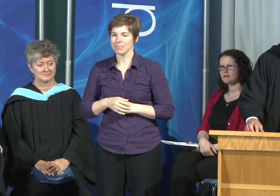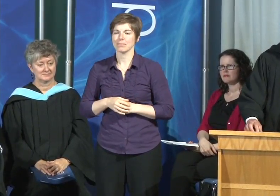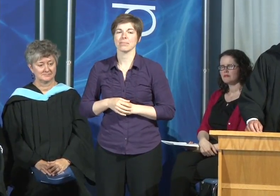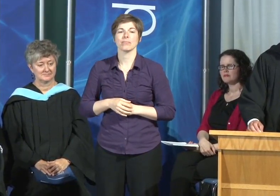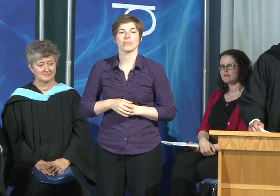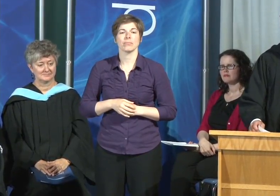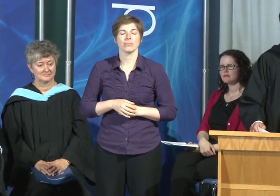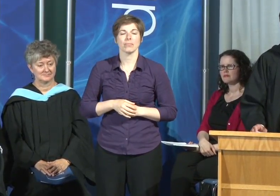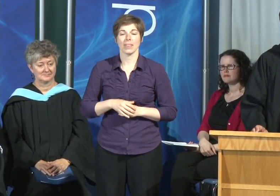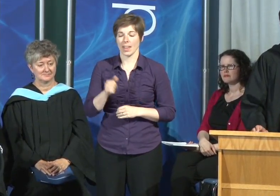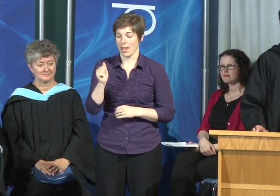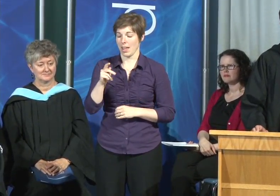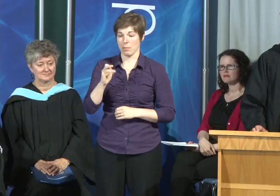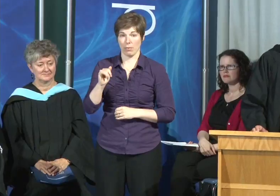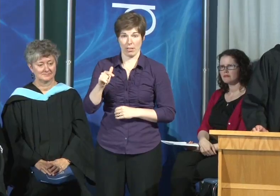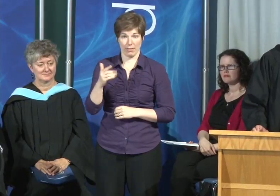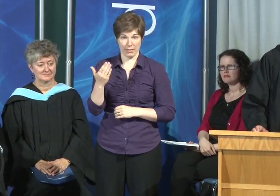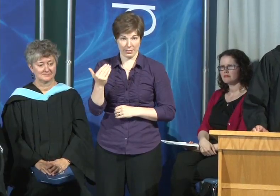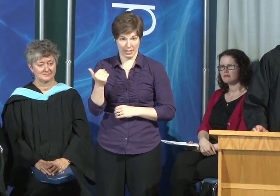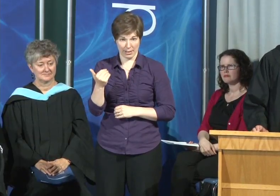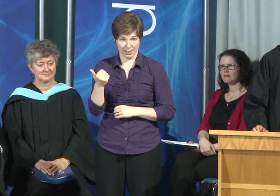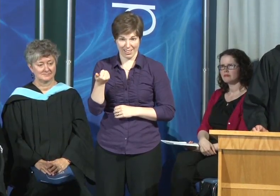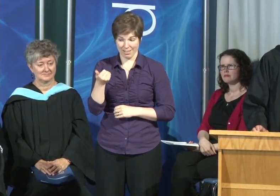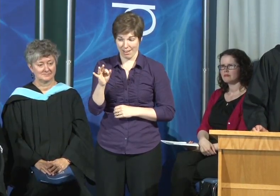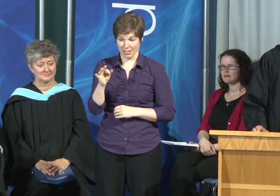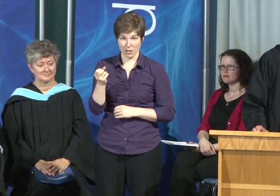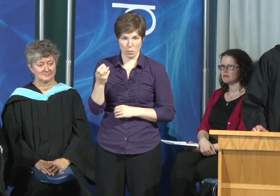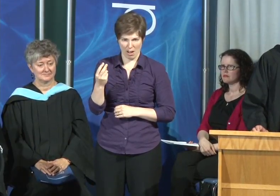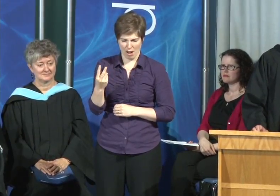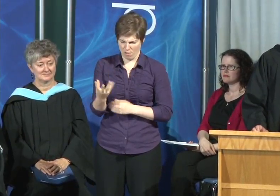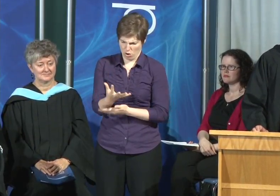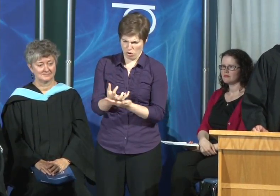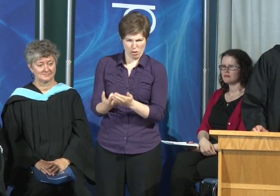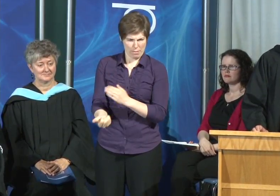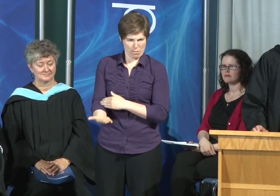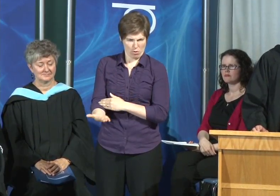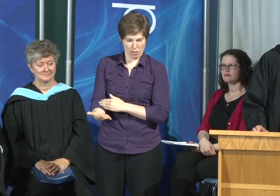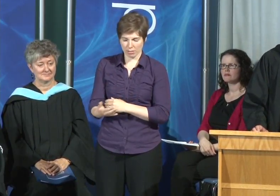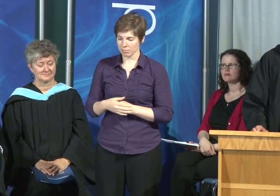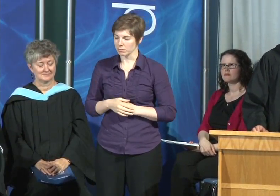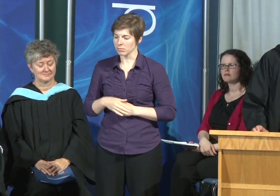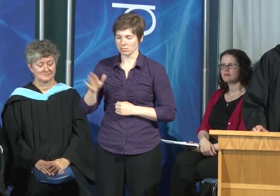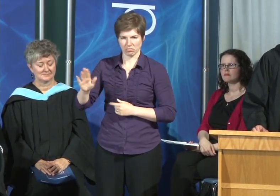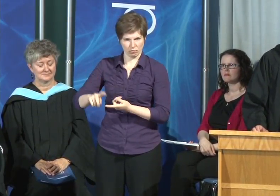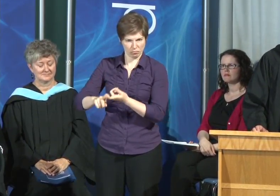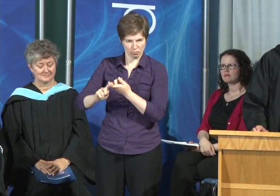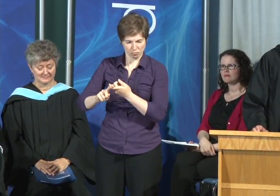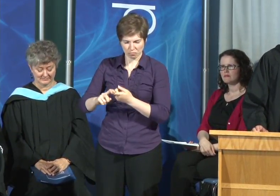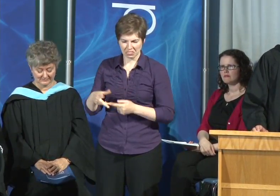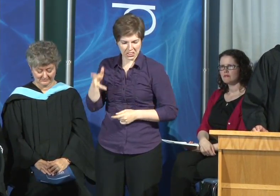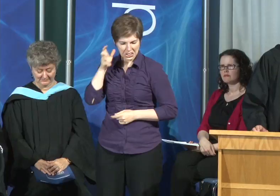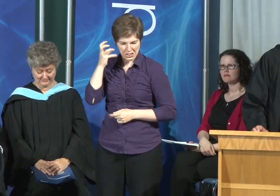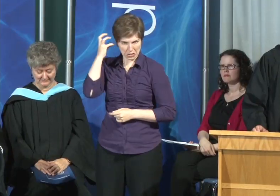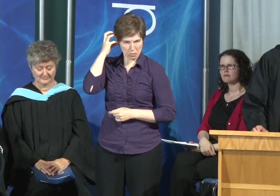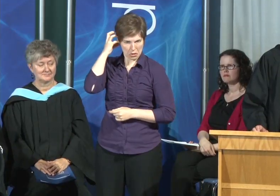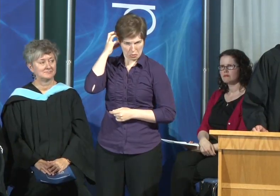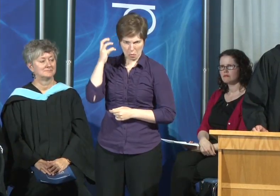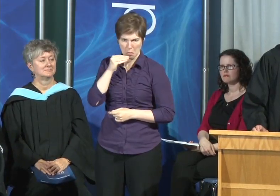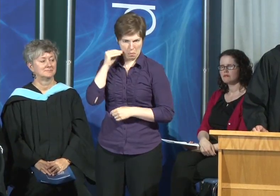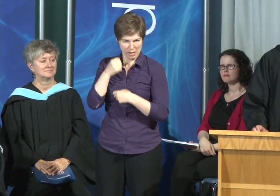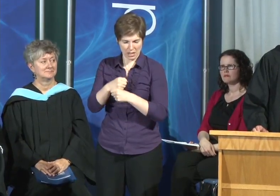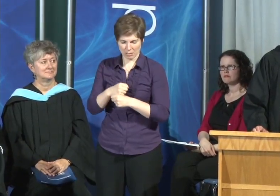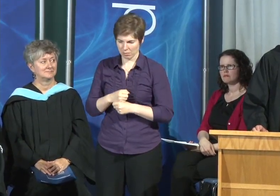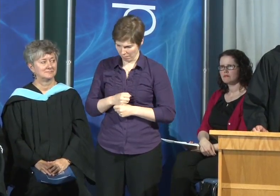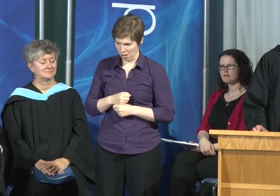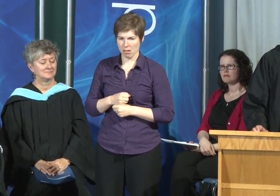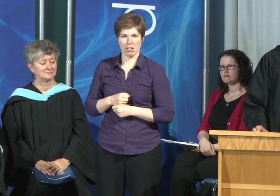morning, on April 15th, 1912, his best friend was listening to one of those homemade radios when he picked up one of